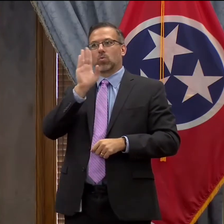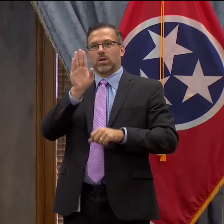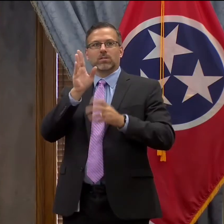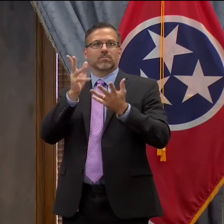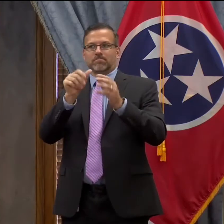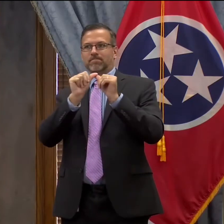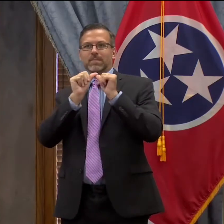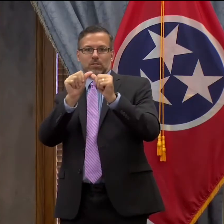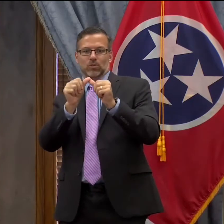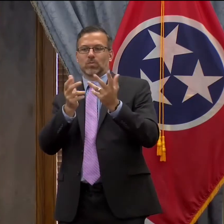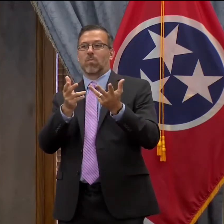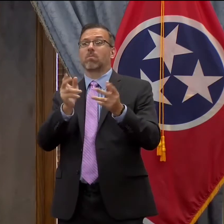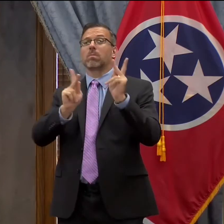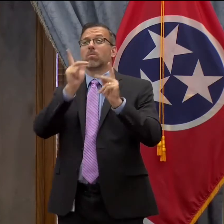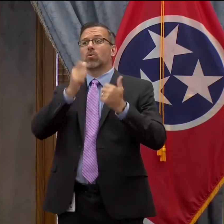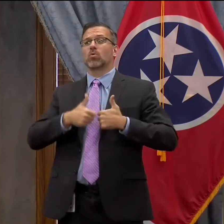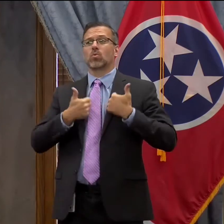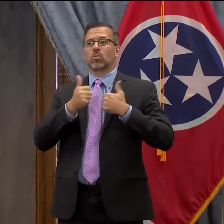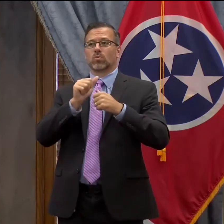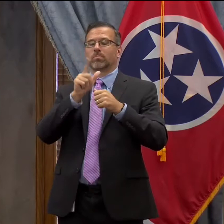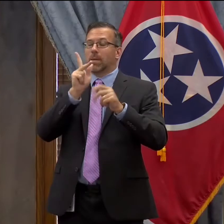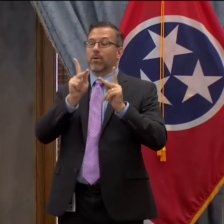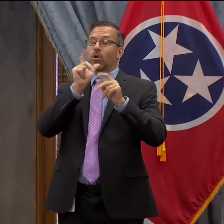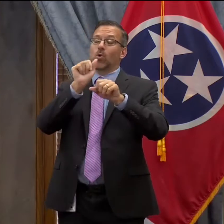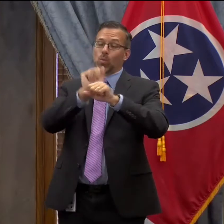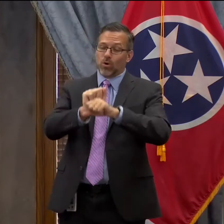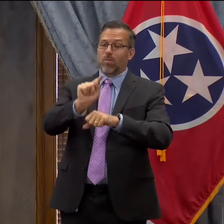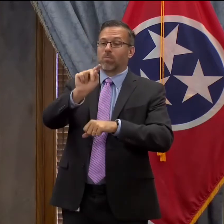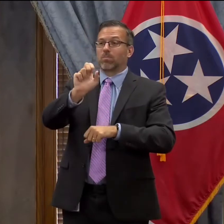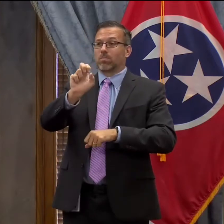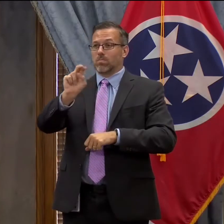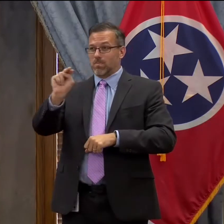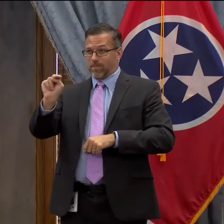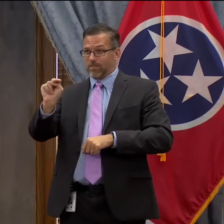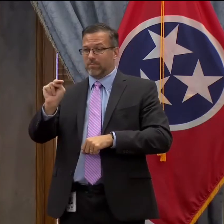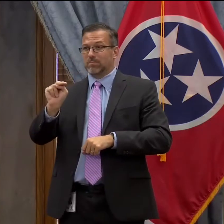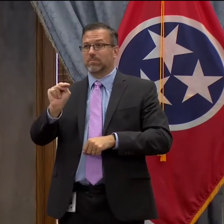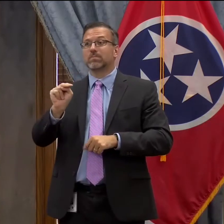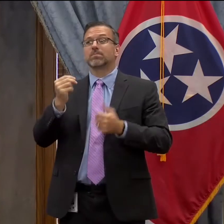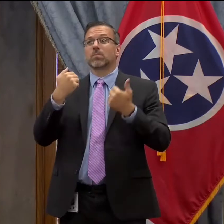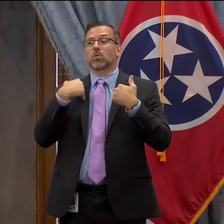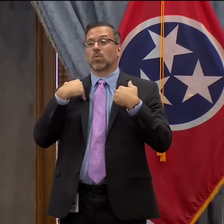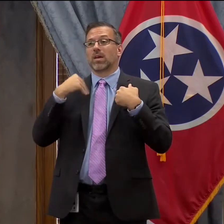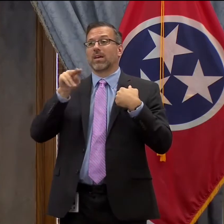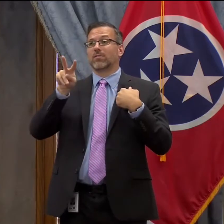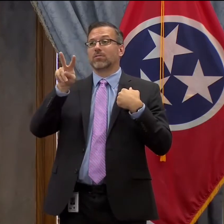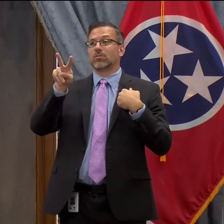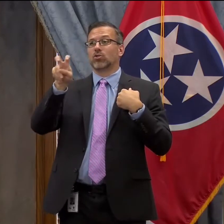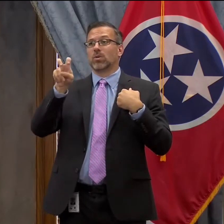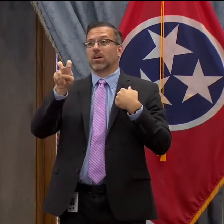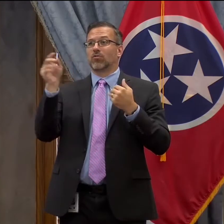get connected to currently the 200,000 jobs that exist on